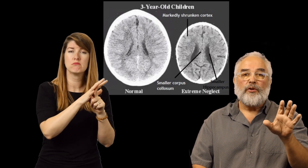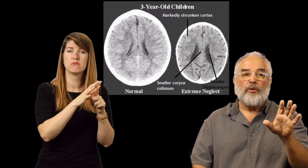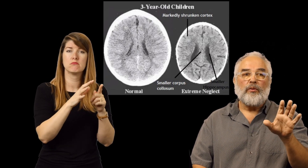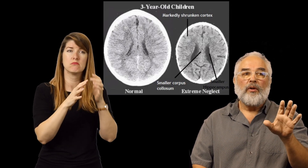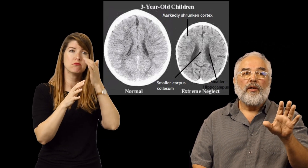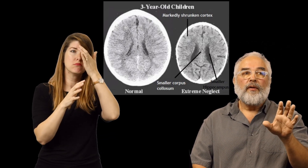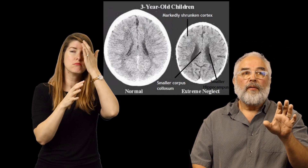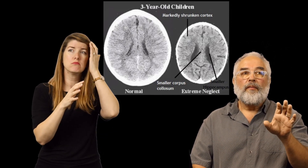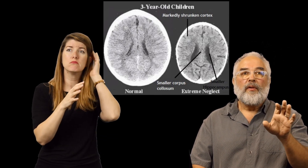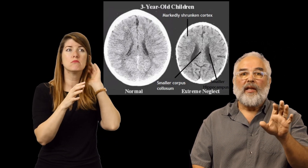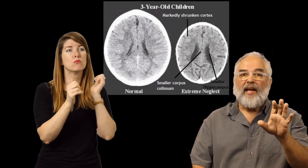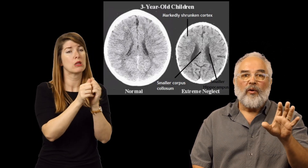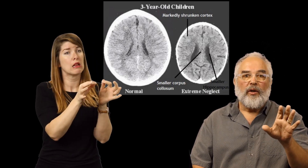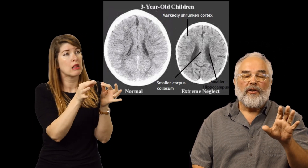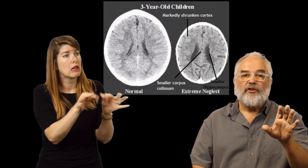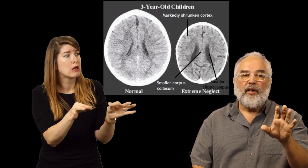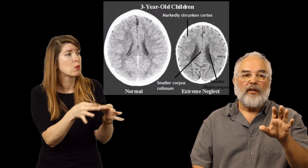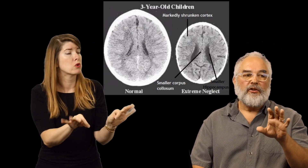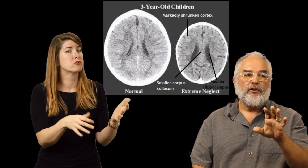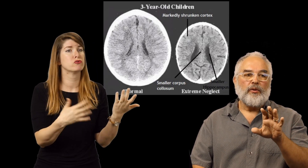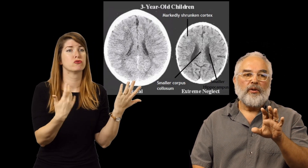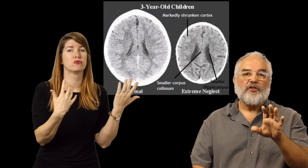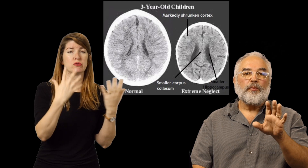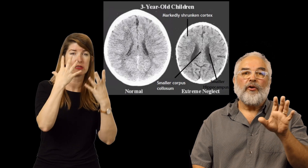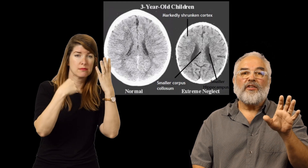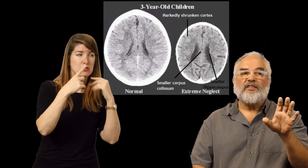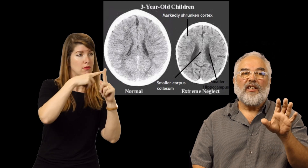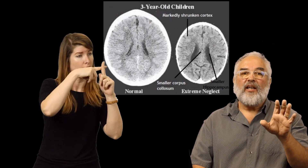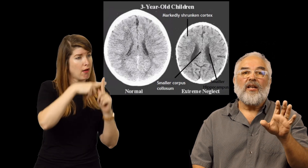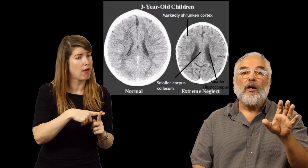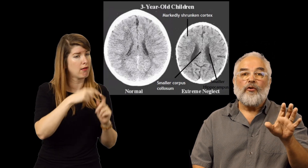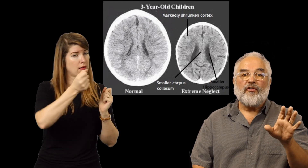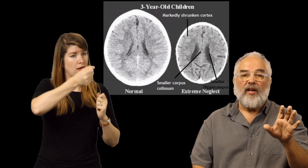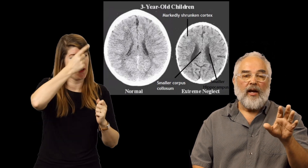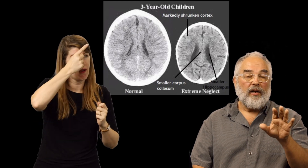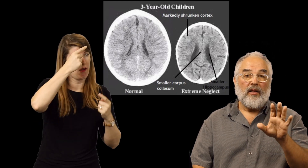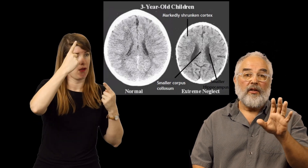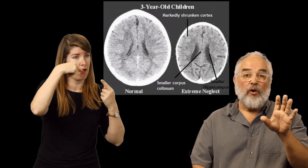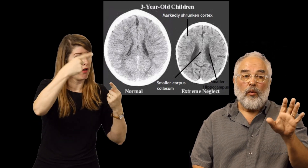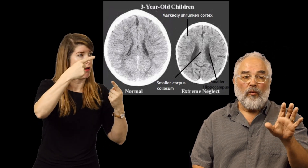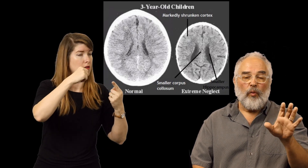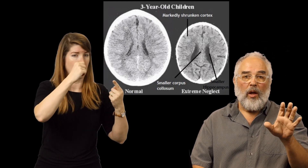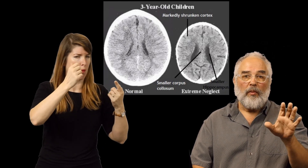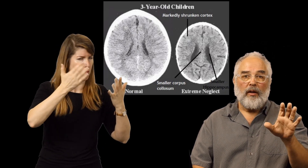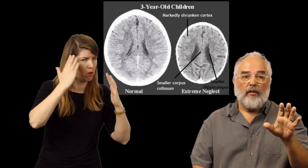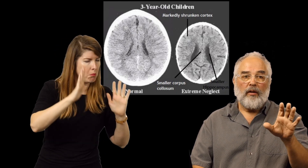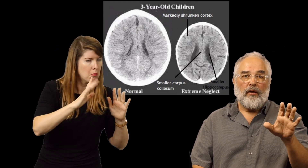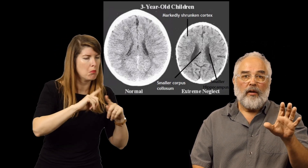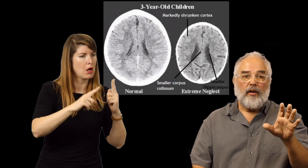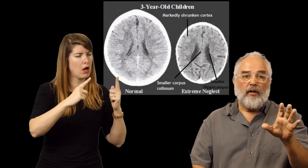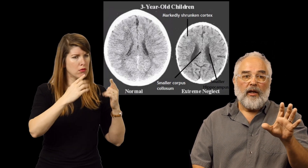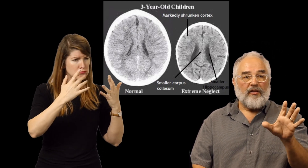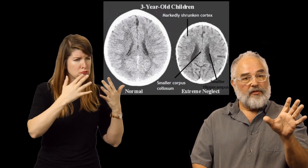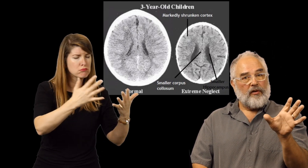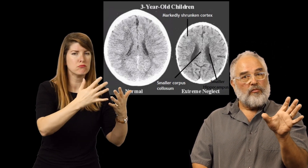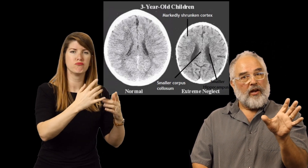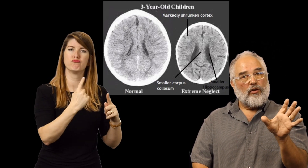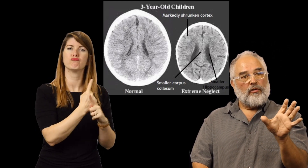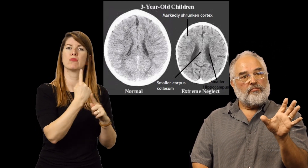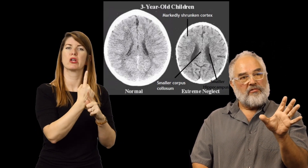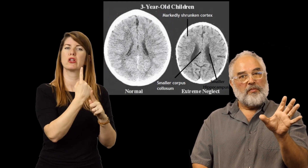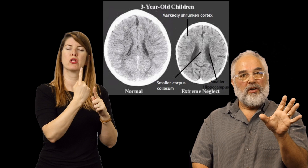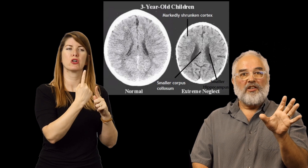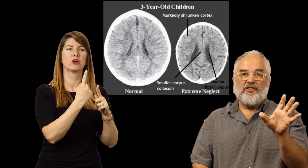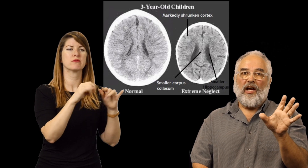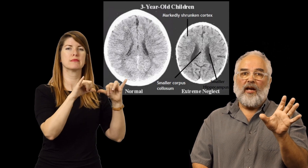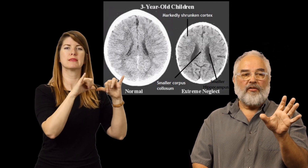exposure to language and to experiences that it can understand and that don't overwhelm it, it's a